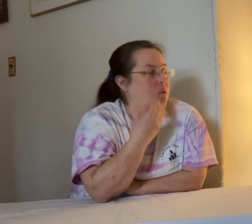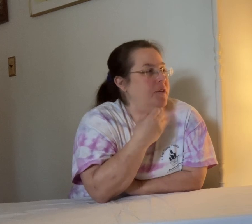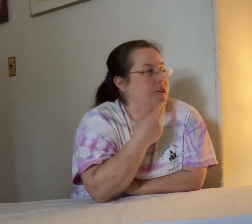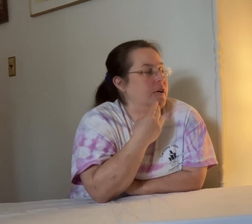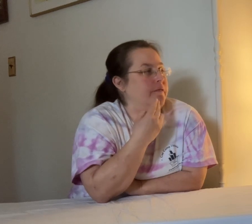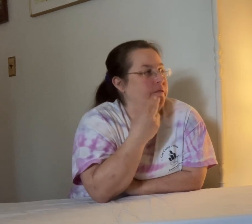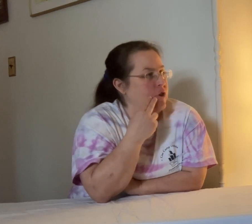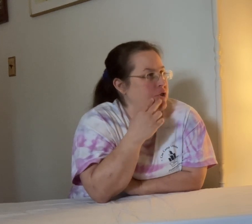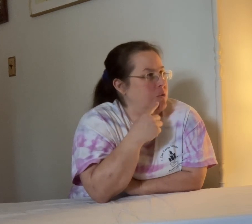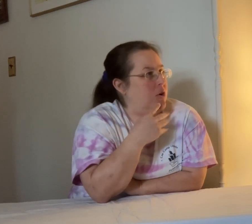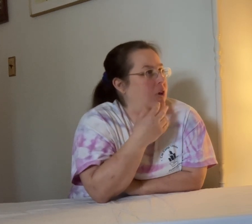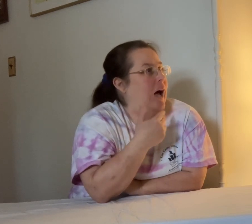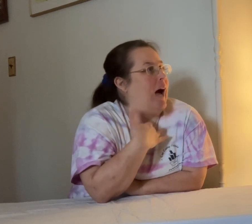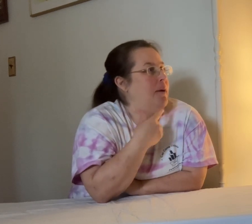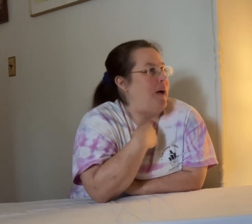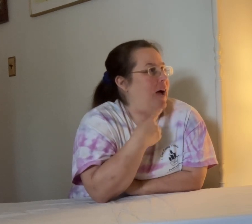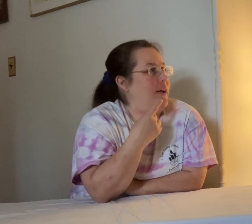With your virtual iPad?